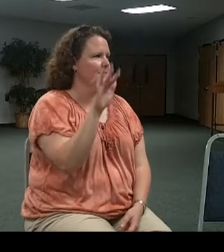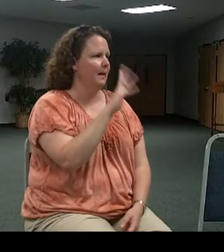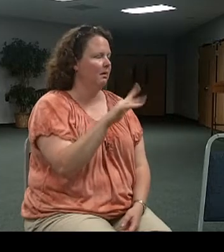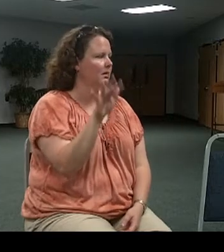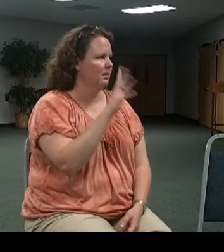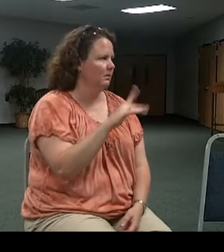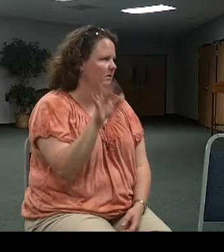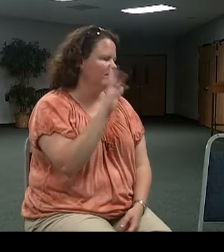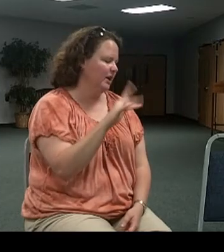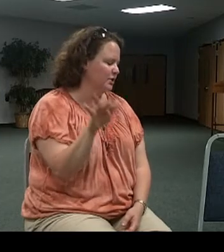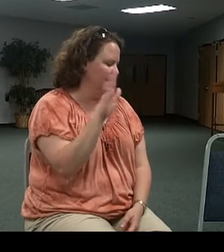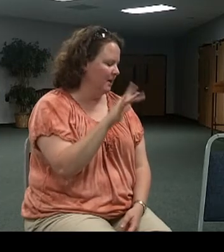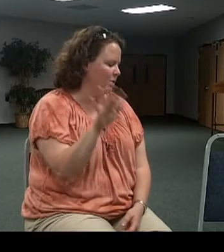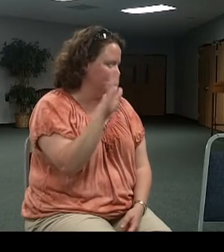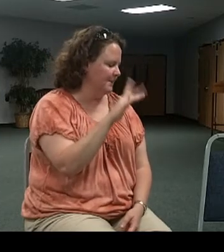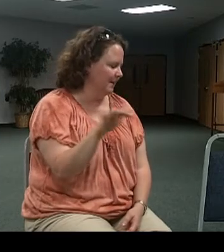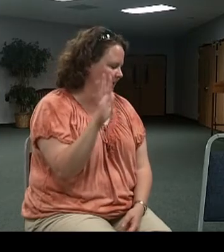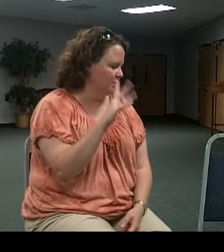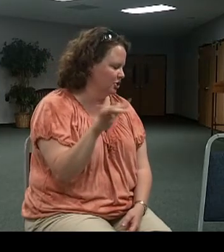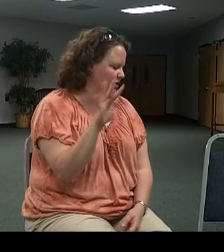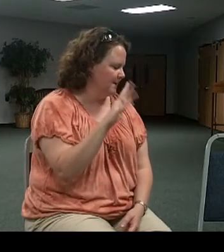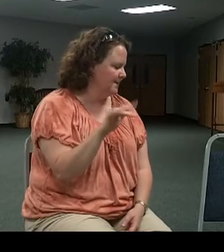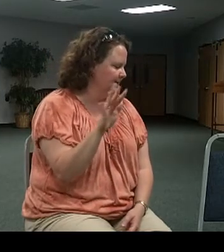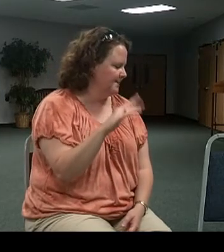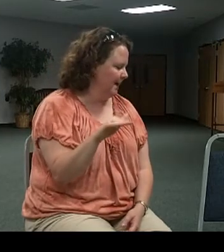Spell. Finger spell or spell in English. Spell.